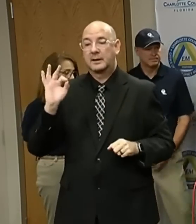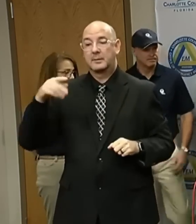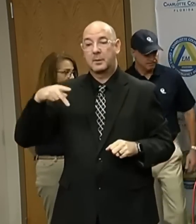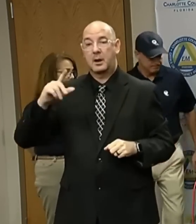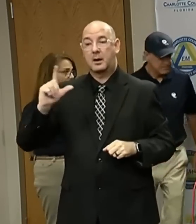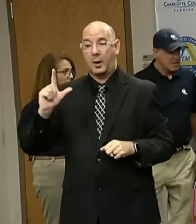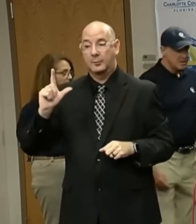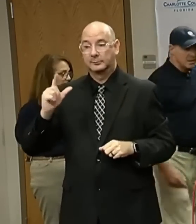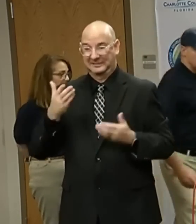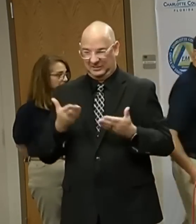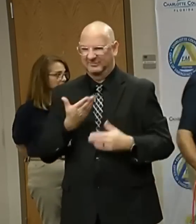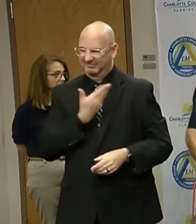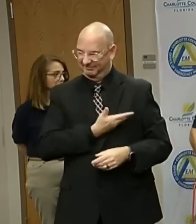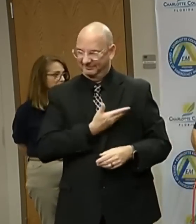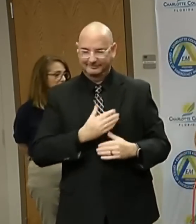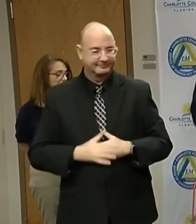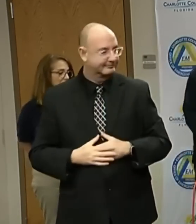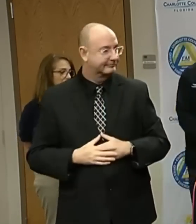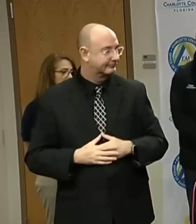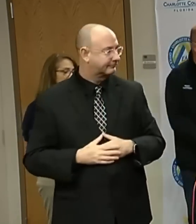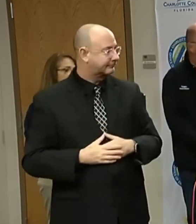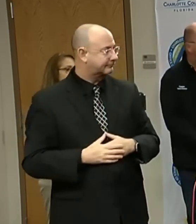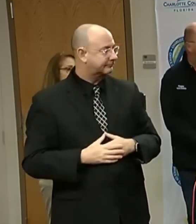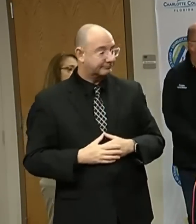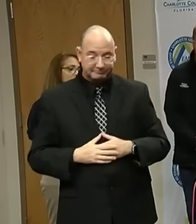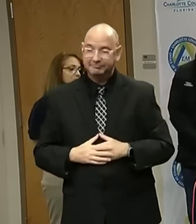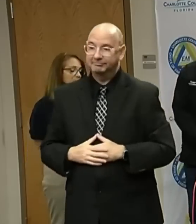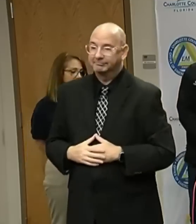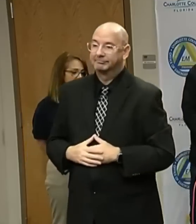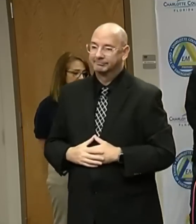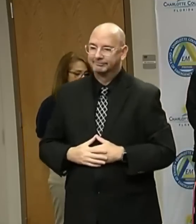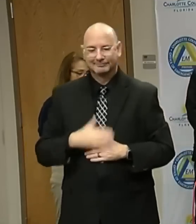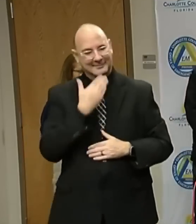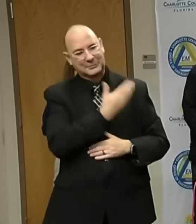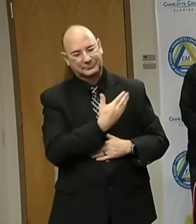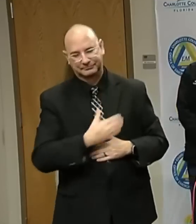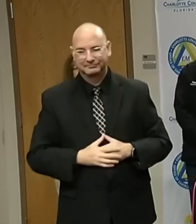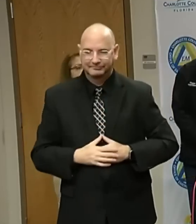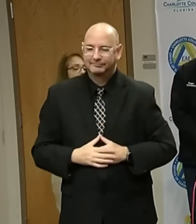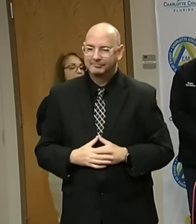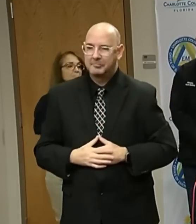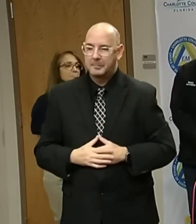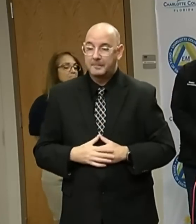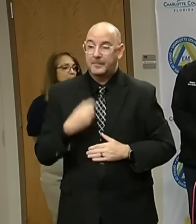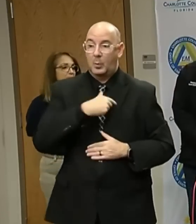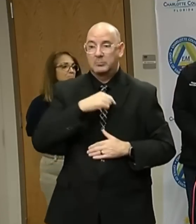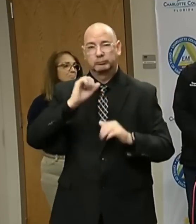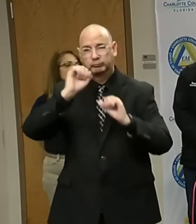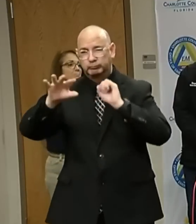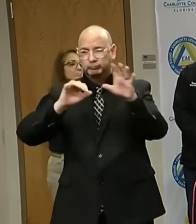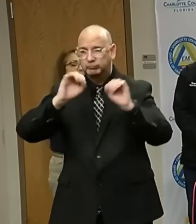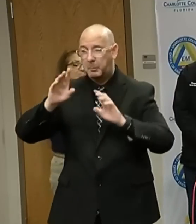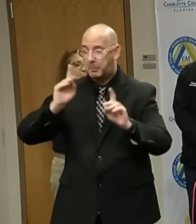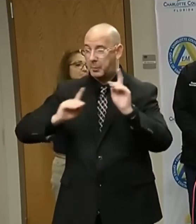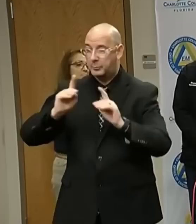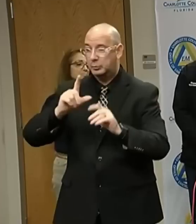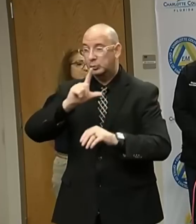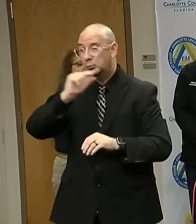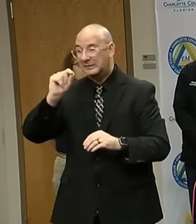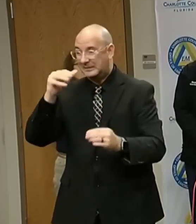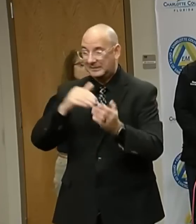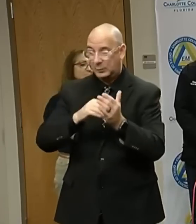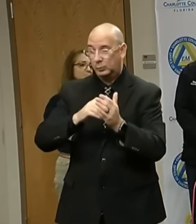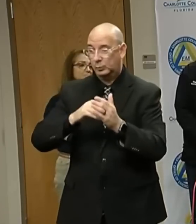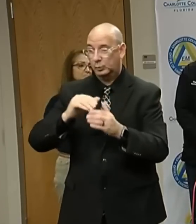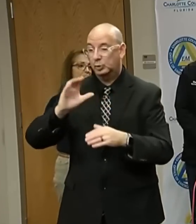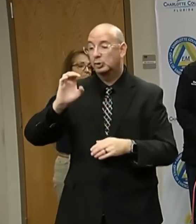efforts. Thank you, Governor. So we have deployed about 20,000 crews across the state of Florida. Just to